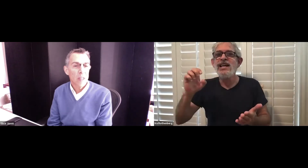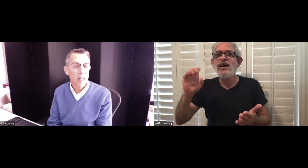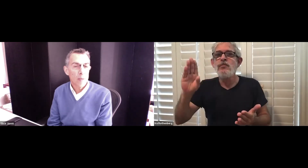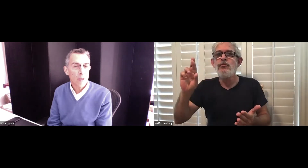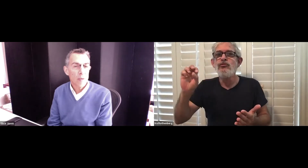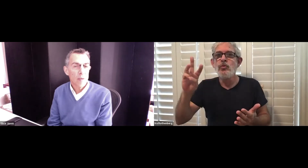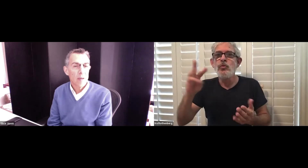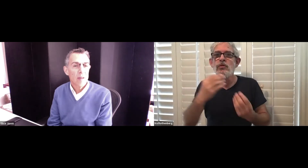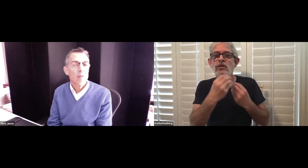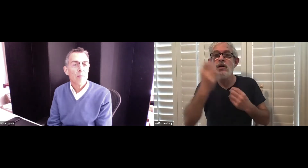Hebrew,